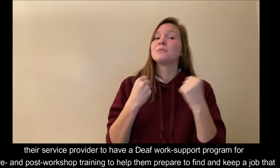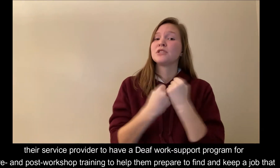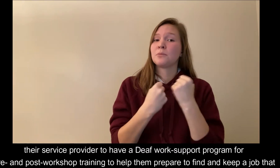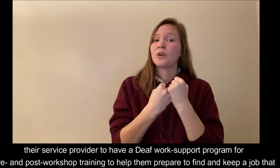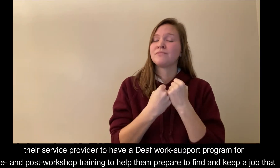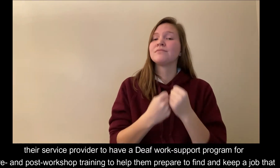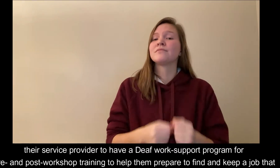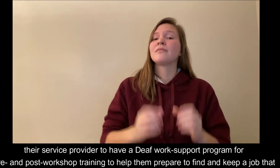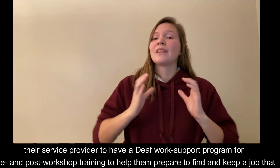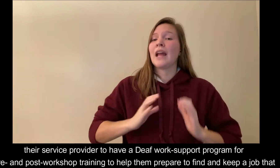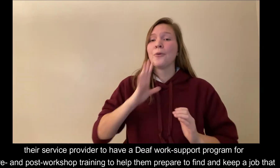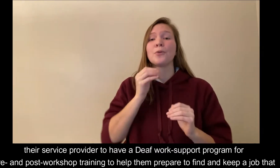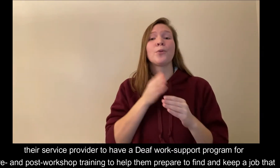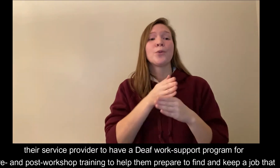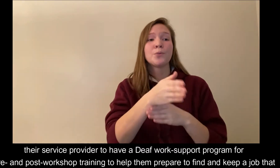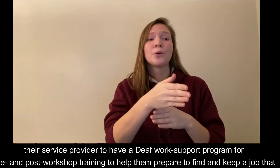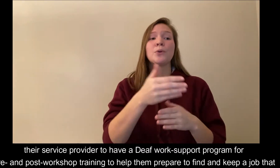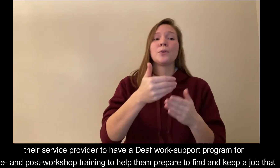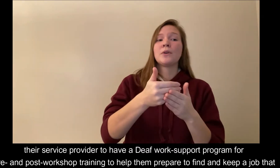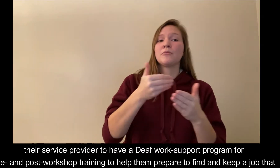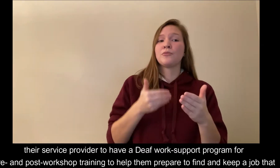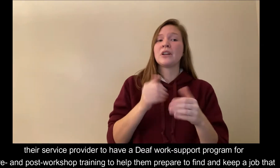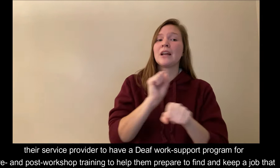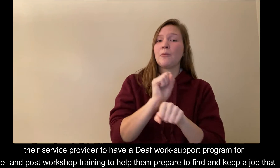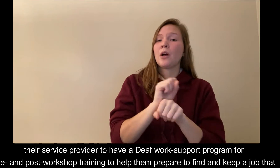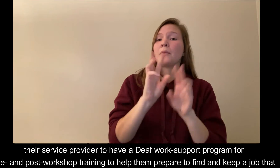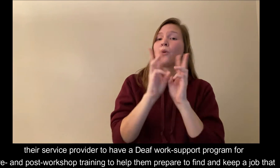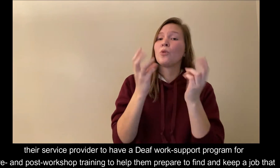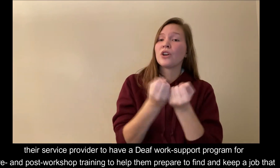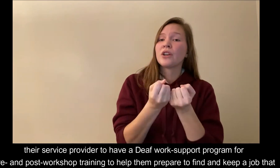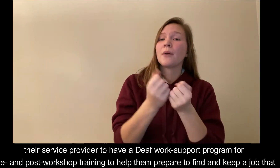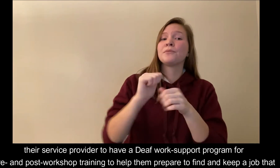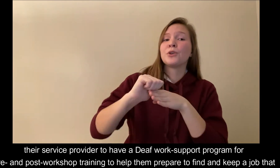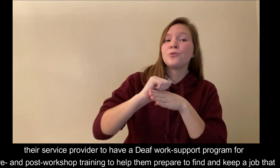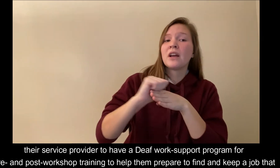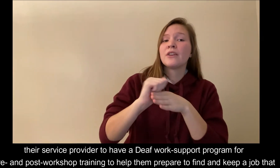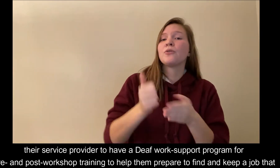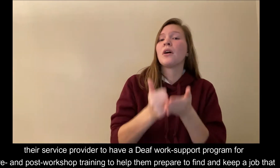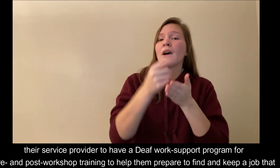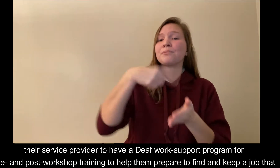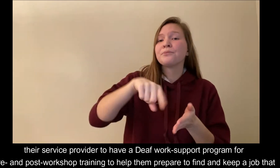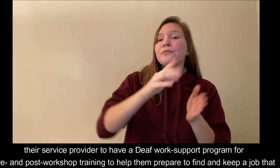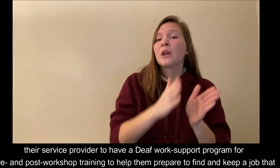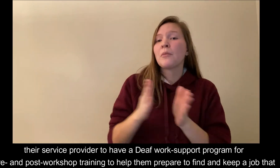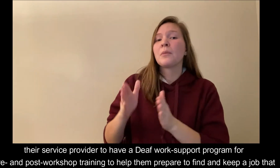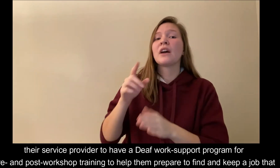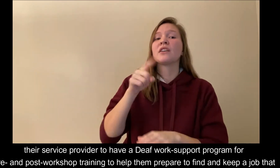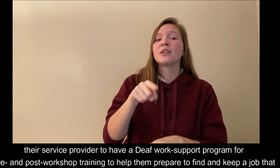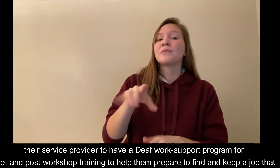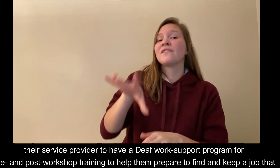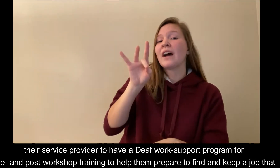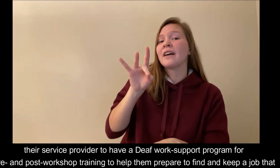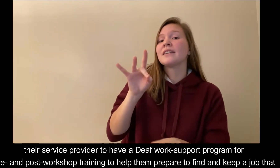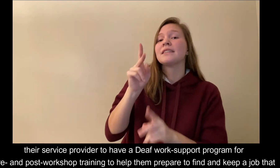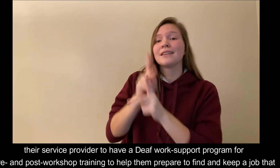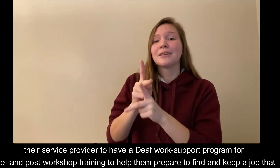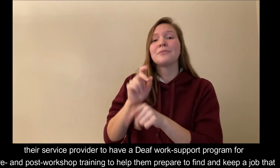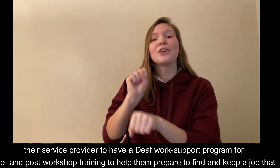a deaf work support program for pre and post workshops, training to help them prepare